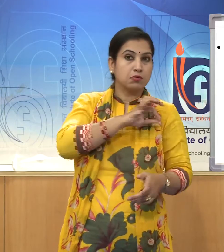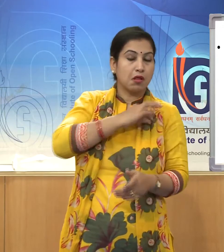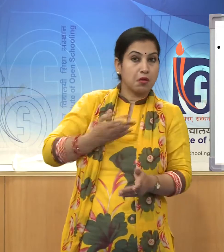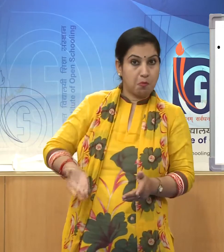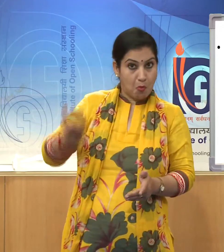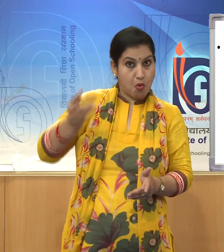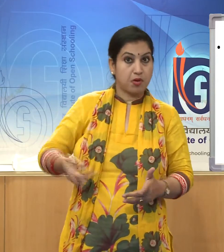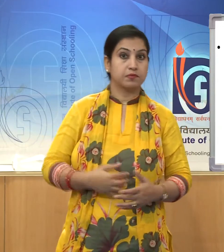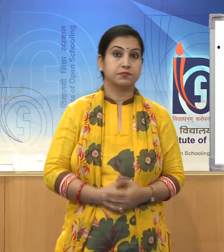century.